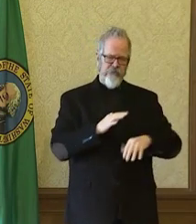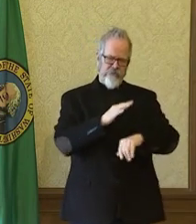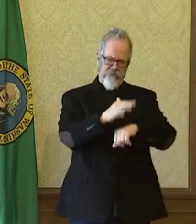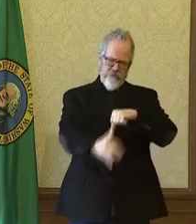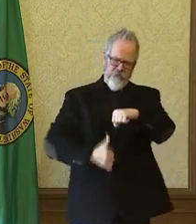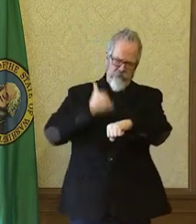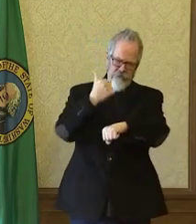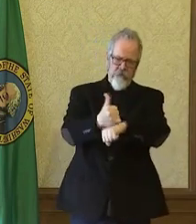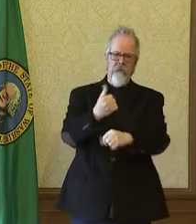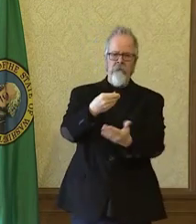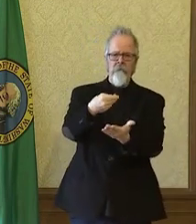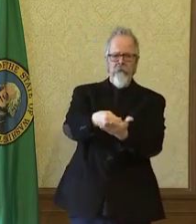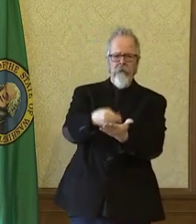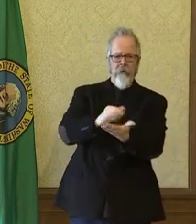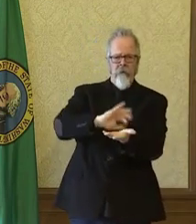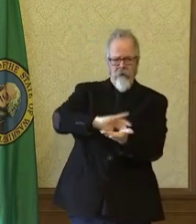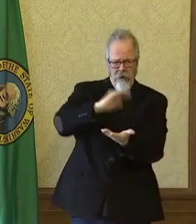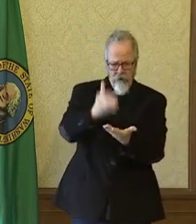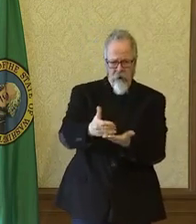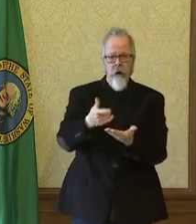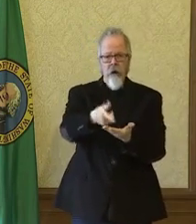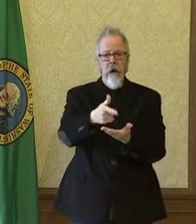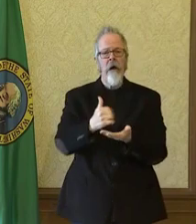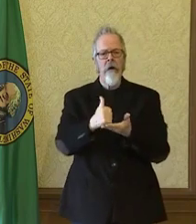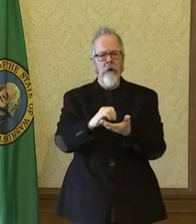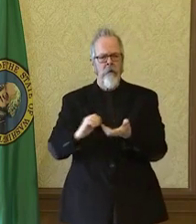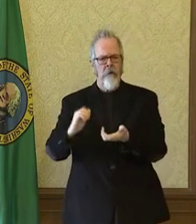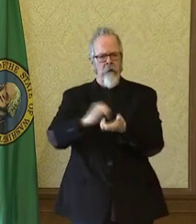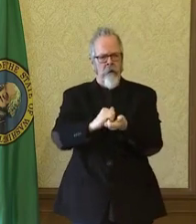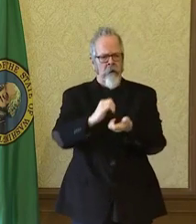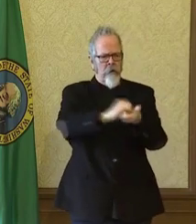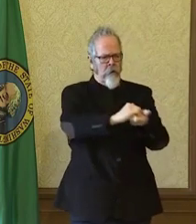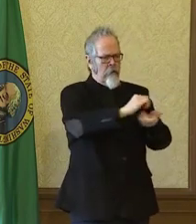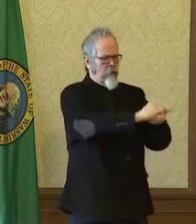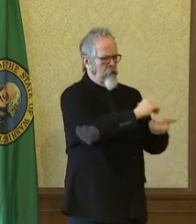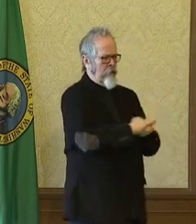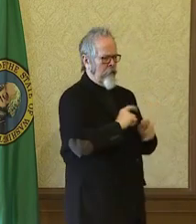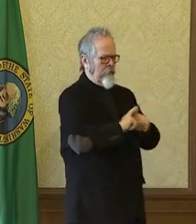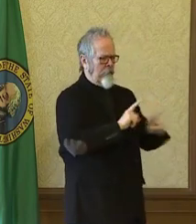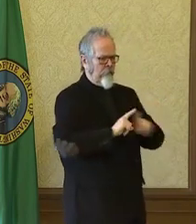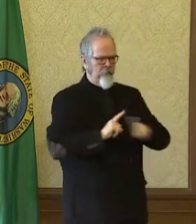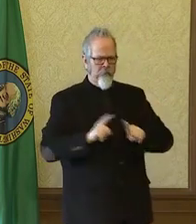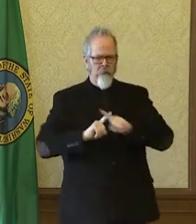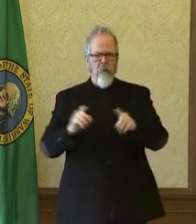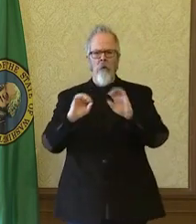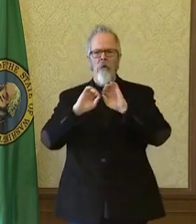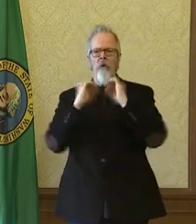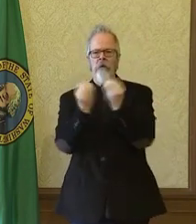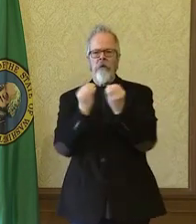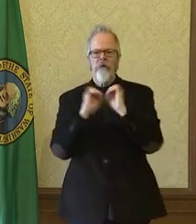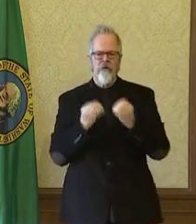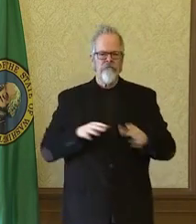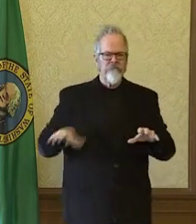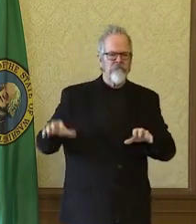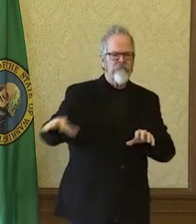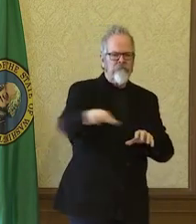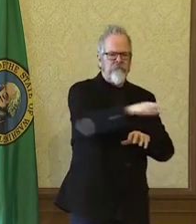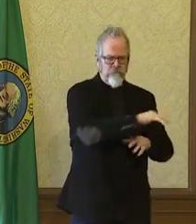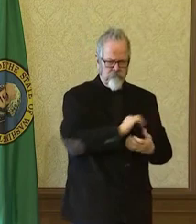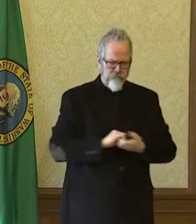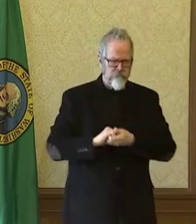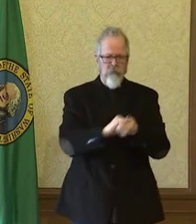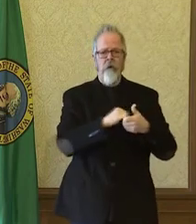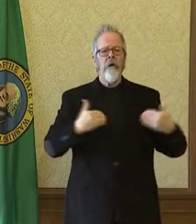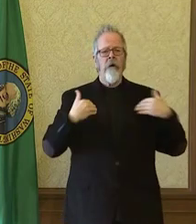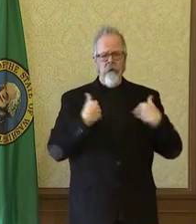the benefits that could be available. So the state is partnering with the Tri-Cities Hispanic Chamber of Commerce,